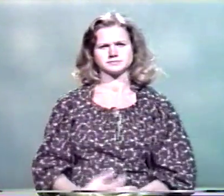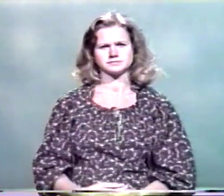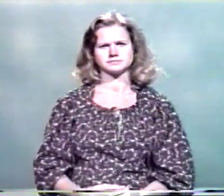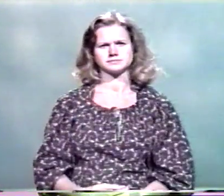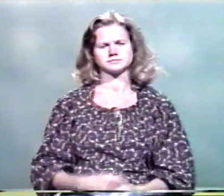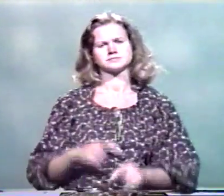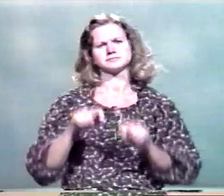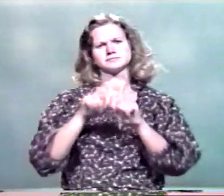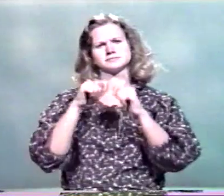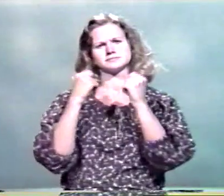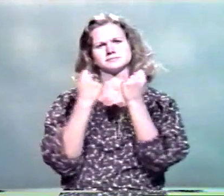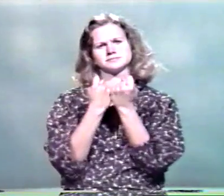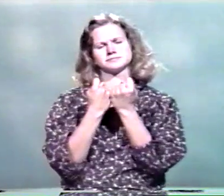Team.